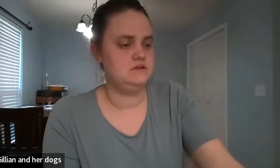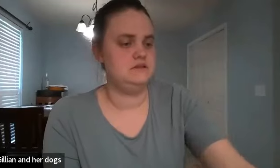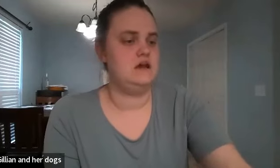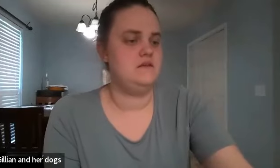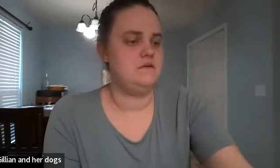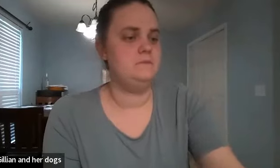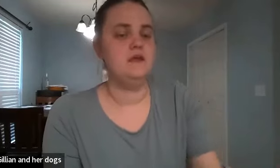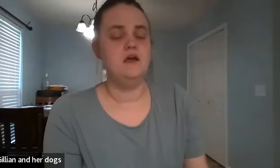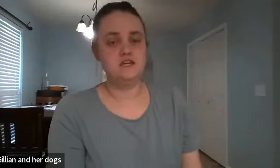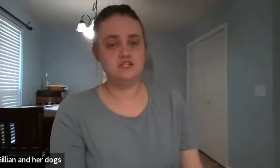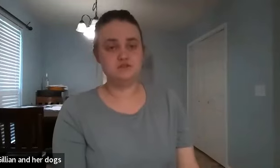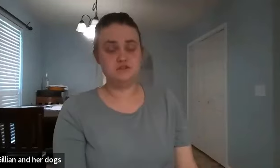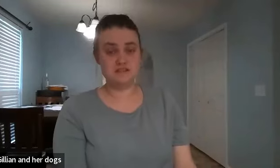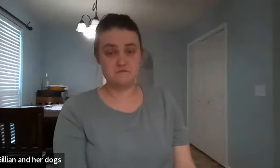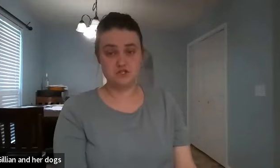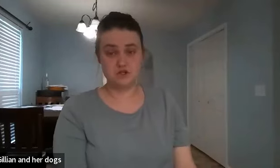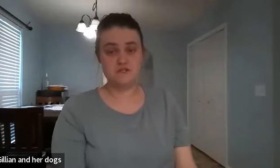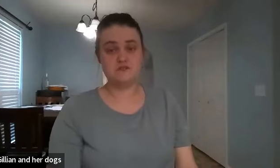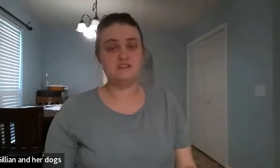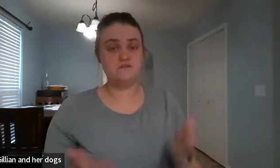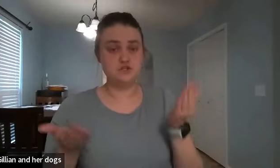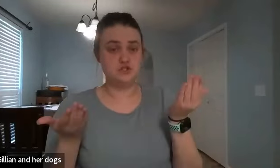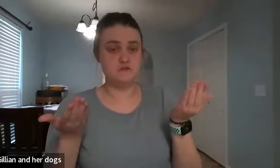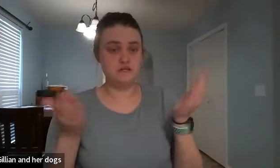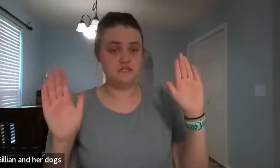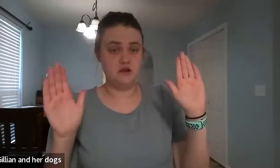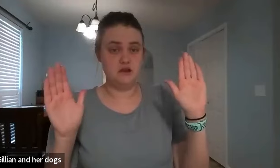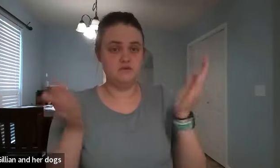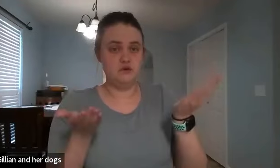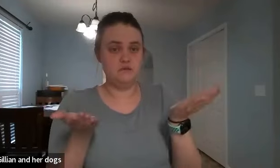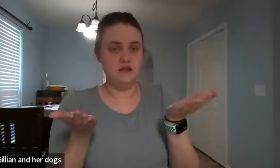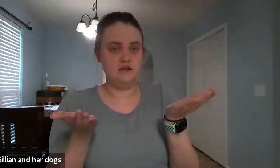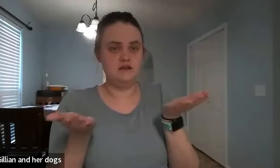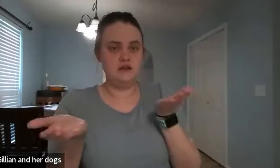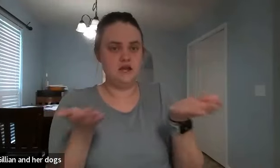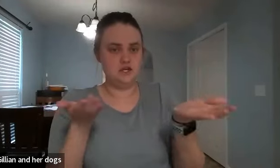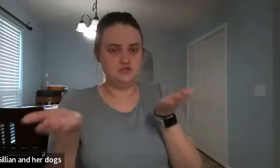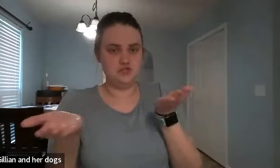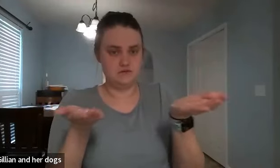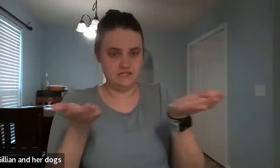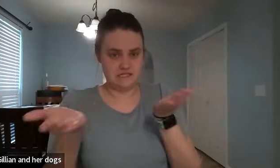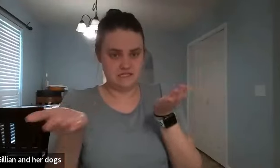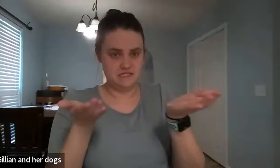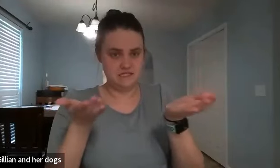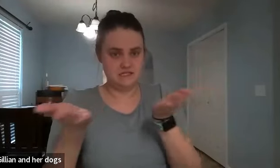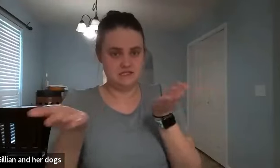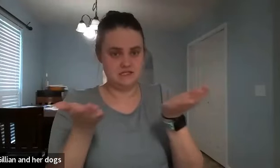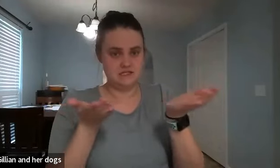scorpions, adding that there, is you would do the sign for service. So the sign for service is you kind of have the open hand and you go service